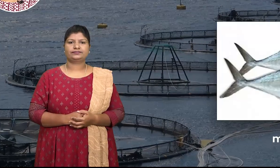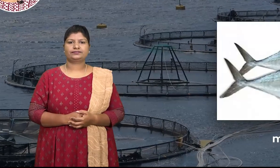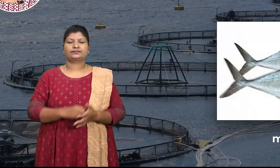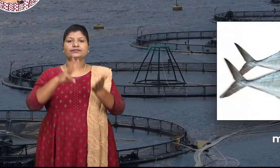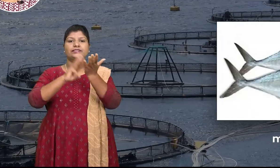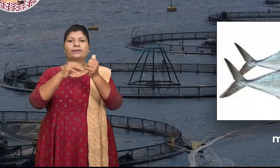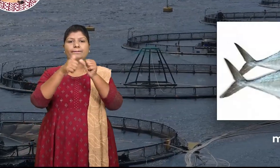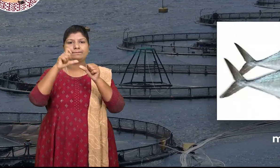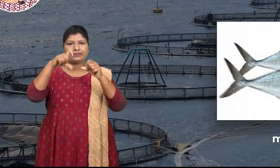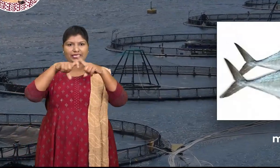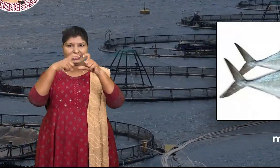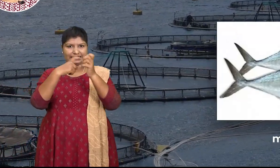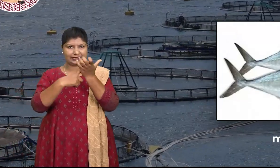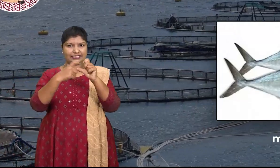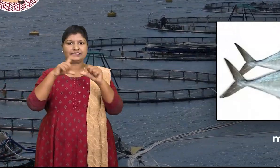mackerel,